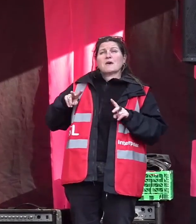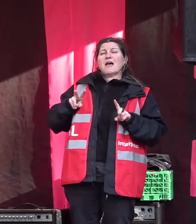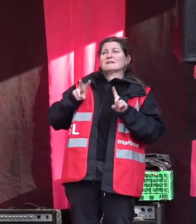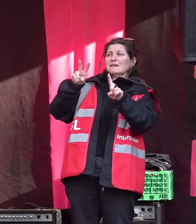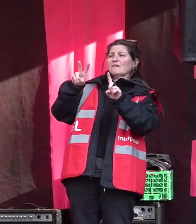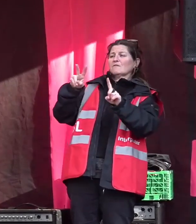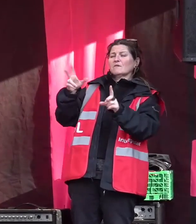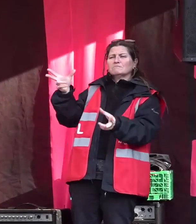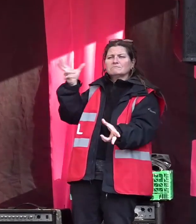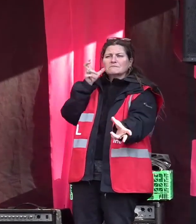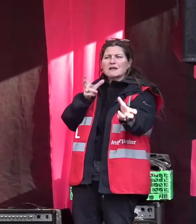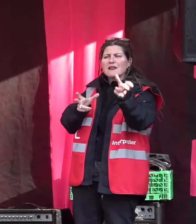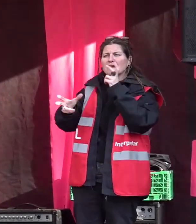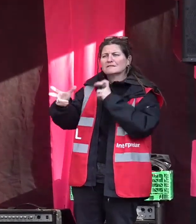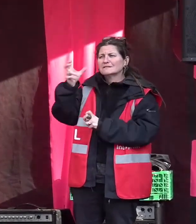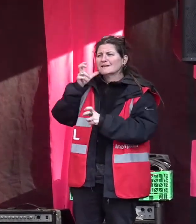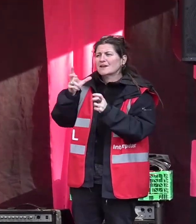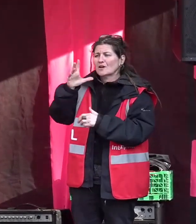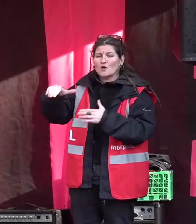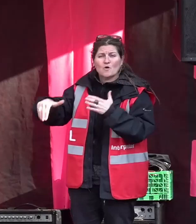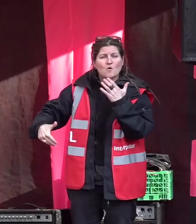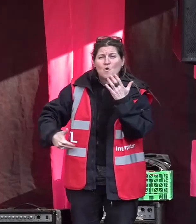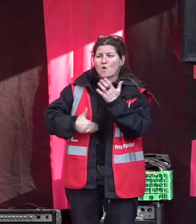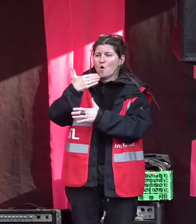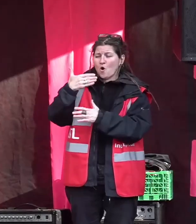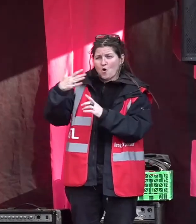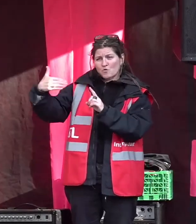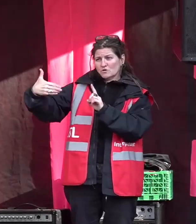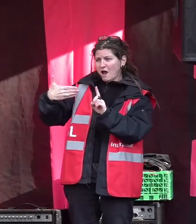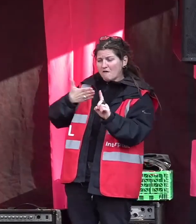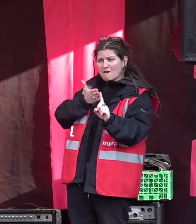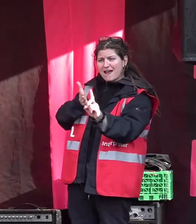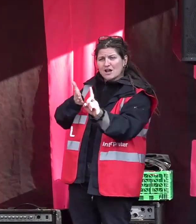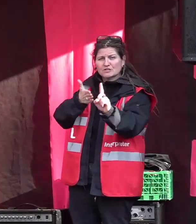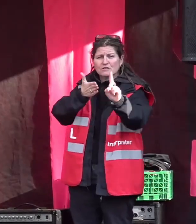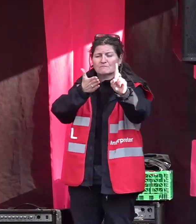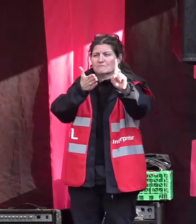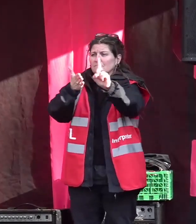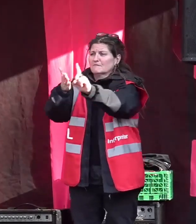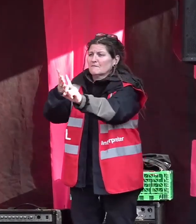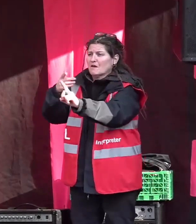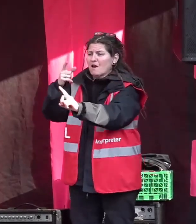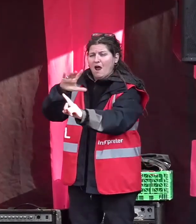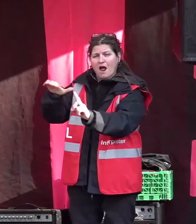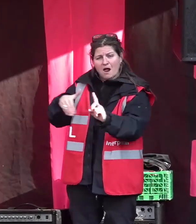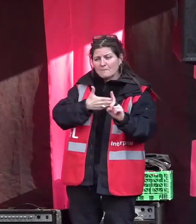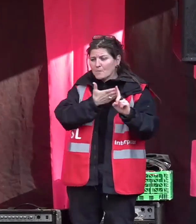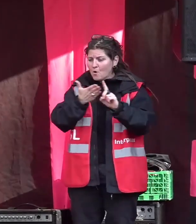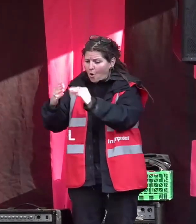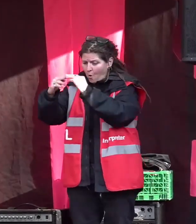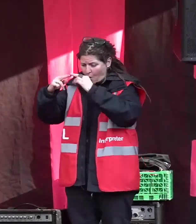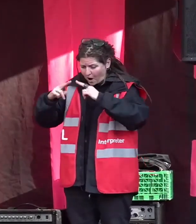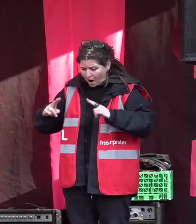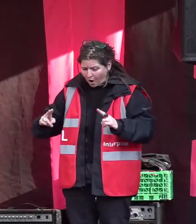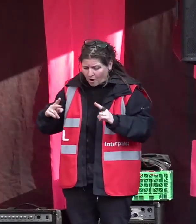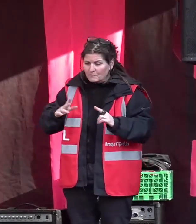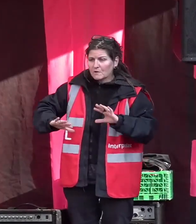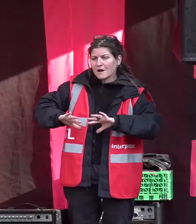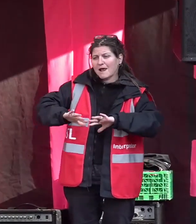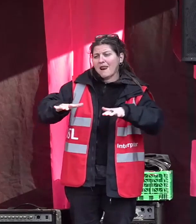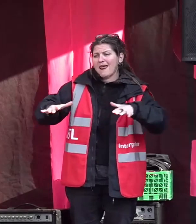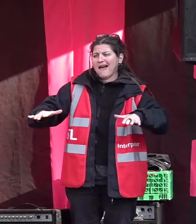perspective, listening up for a new directive, going home to the land of